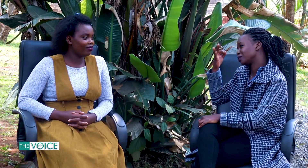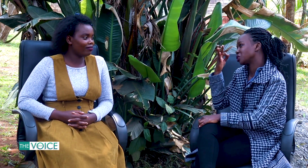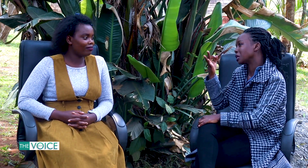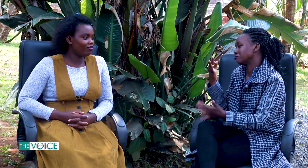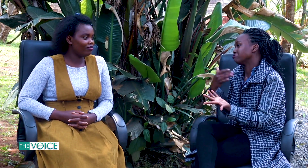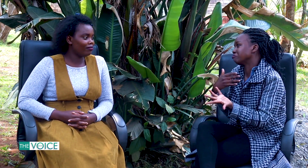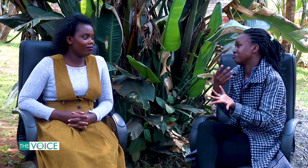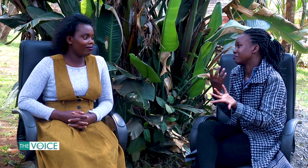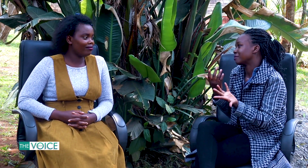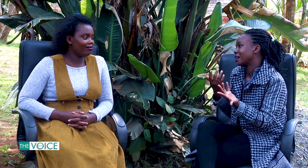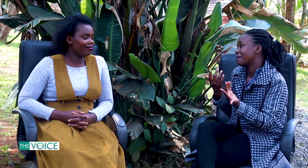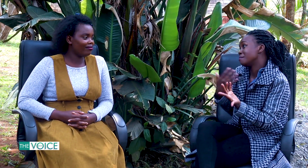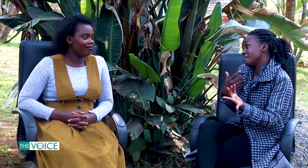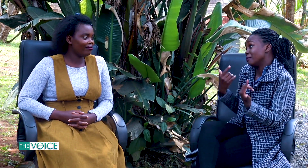me, the future that I really